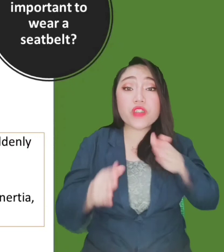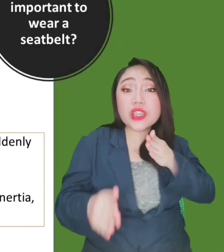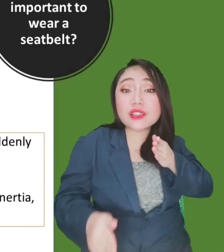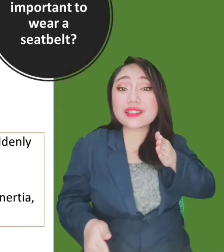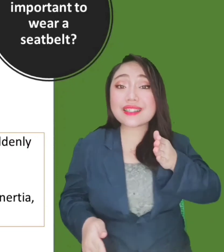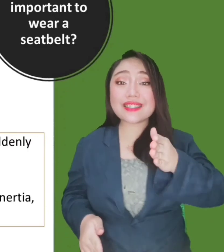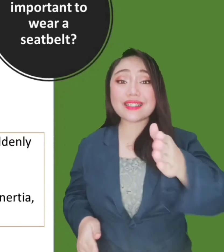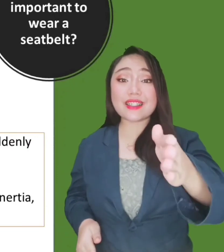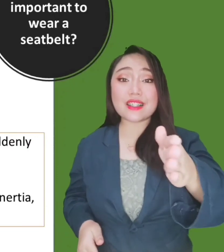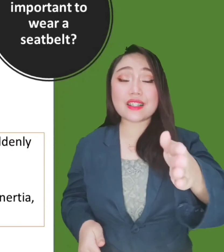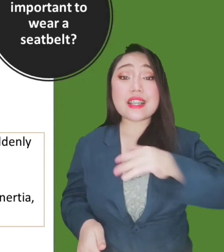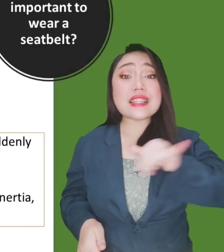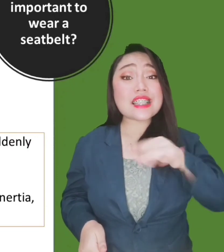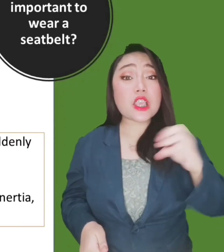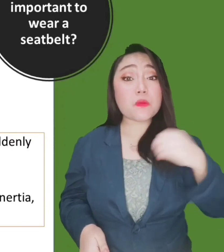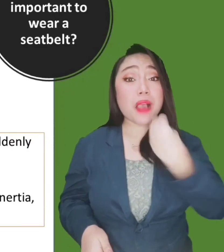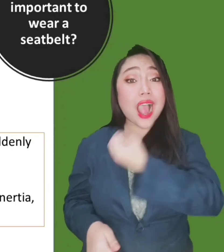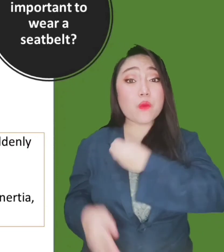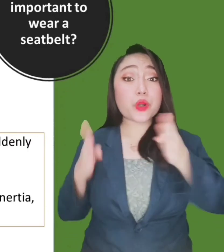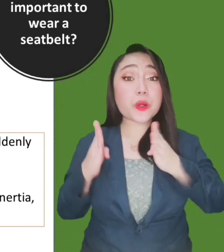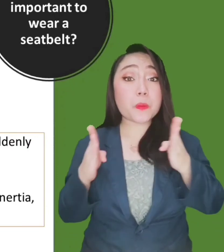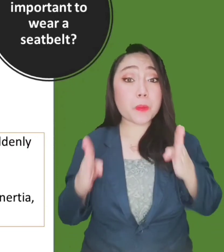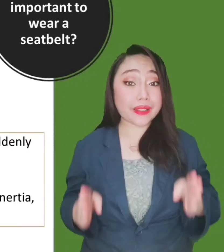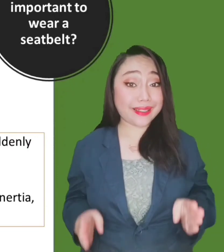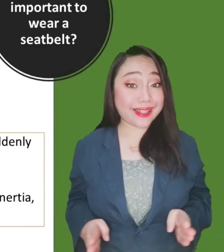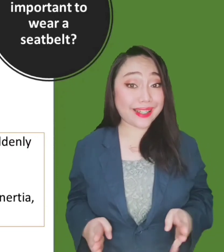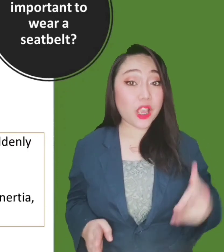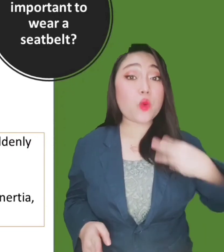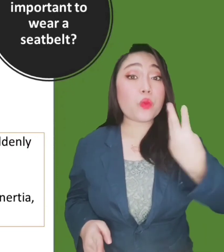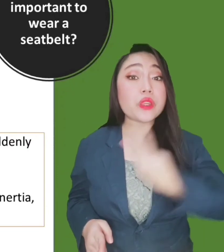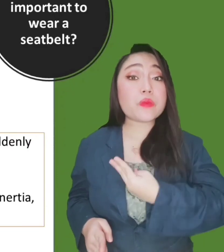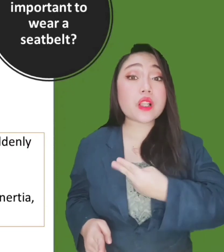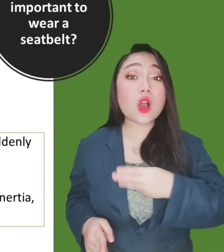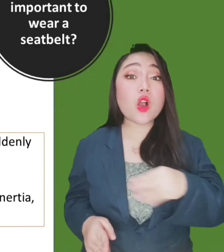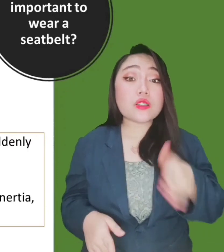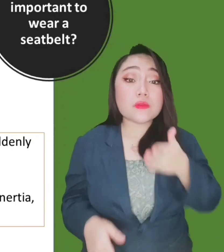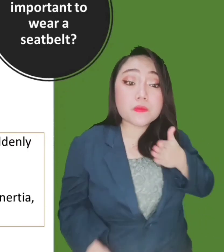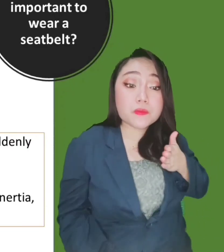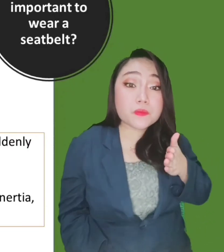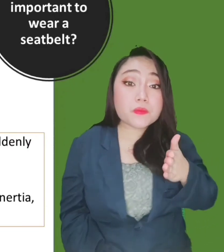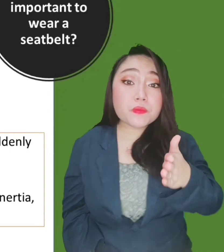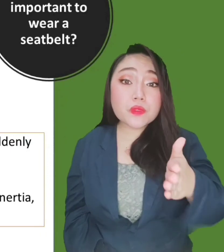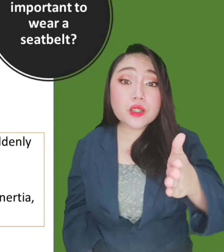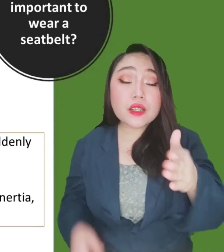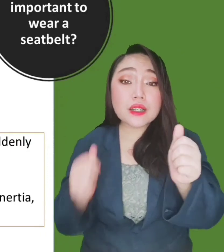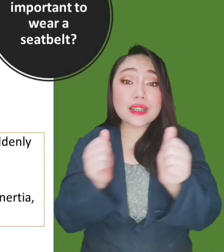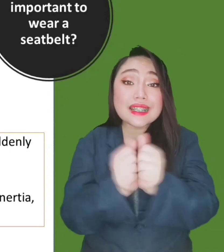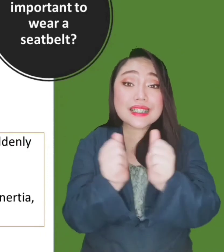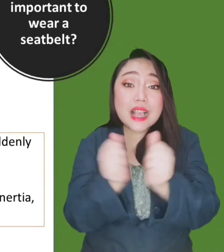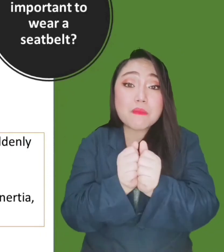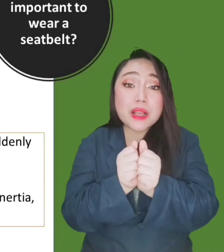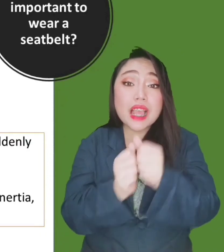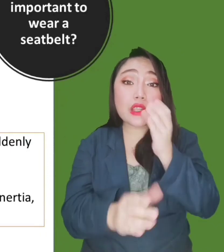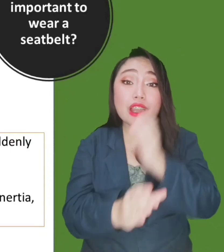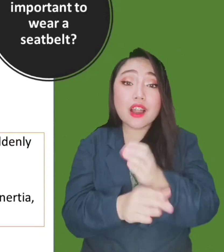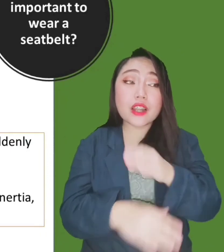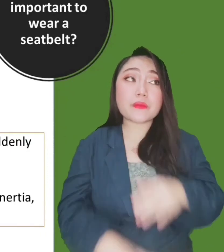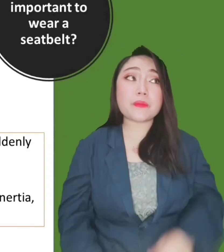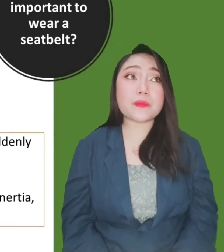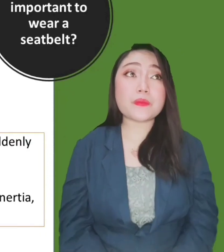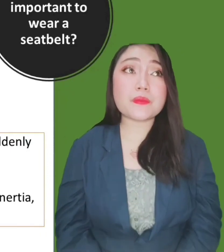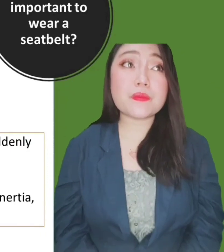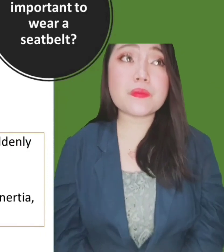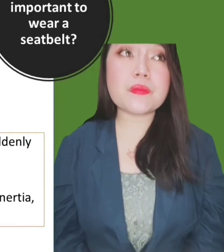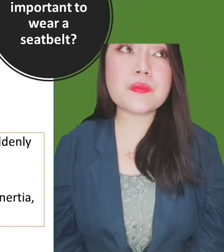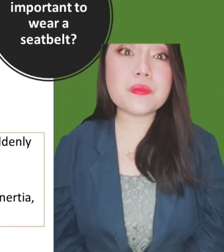if the car is moving forward, then our bodies, we would also move forward with